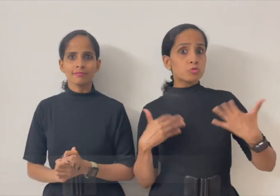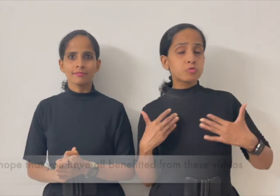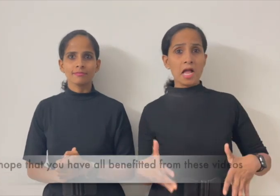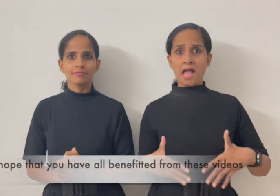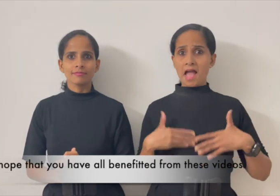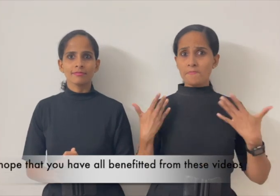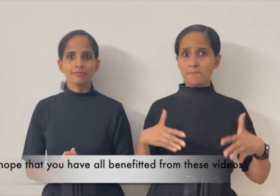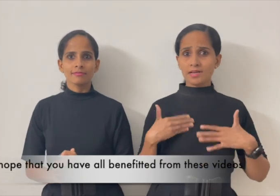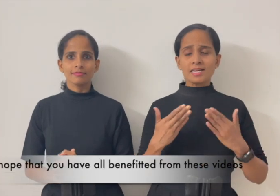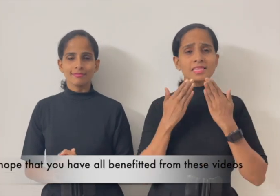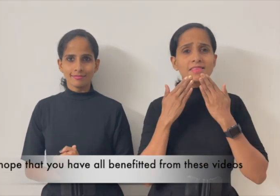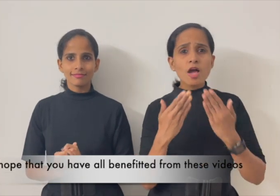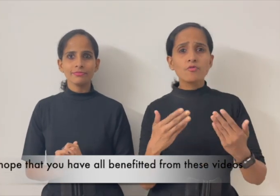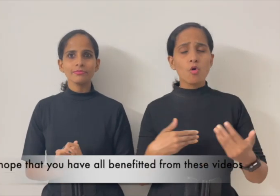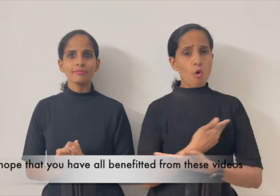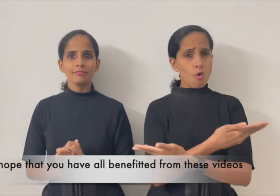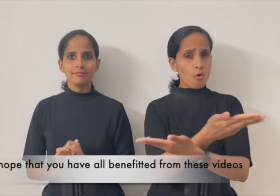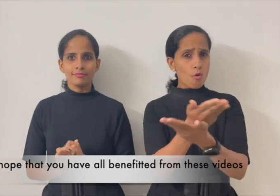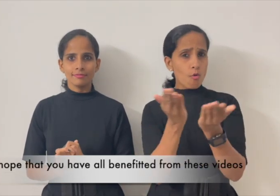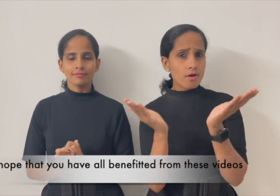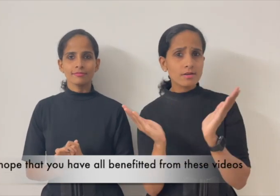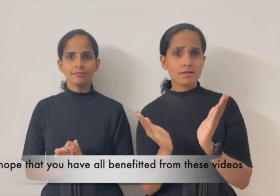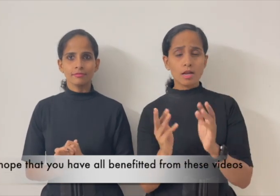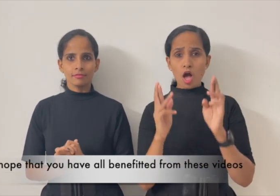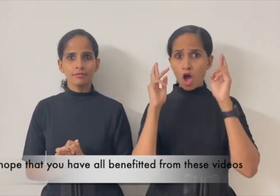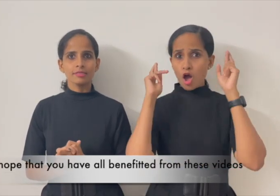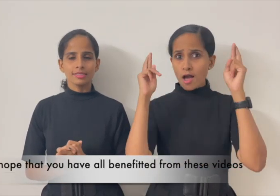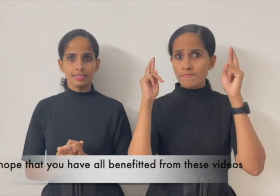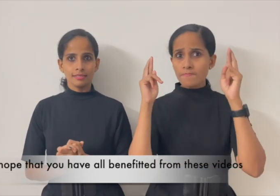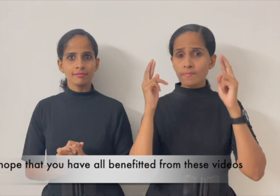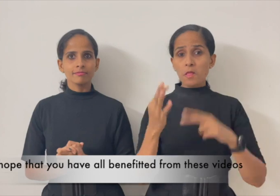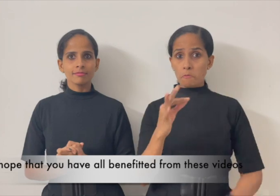We hope that you have all benefited from these videos.